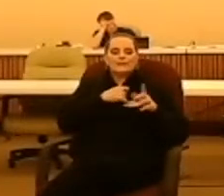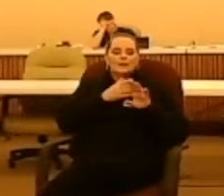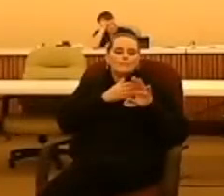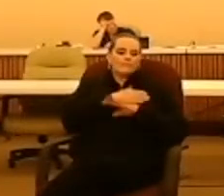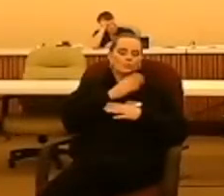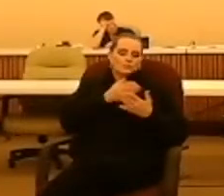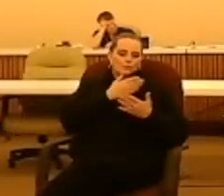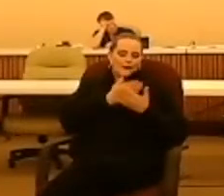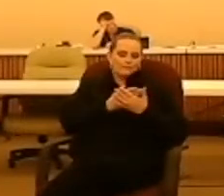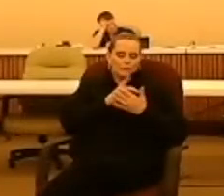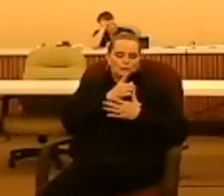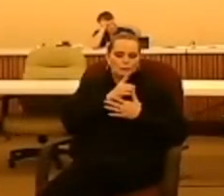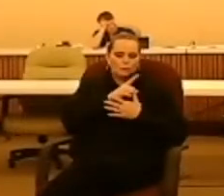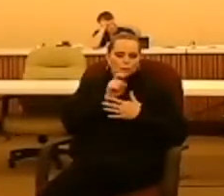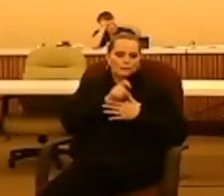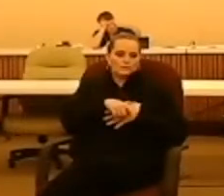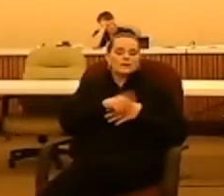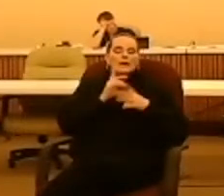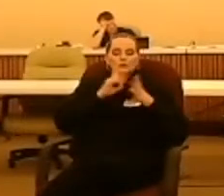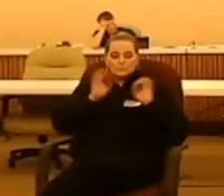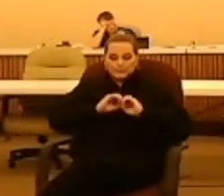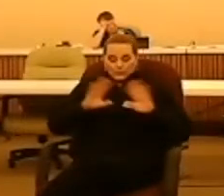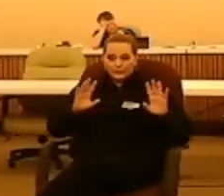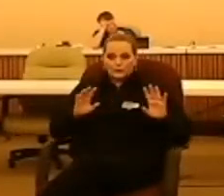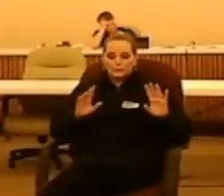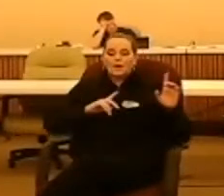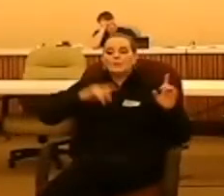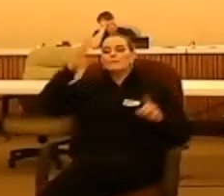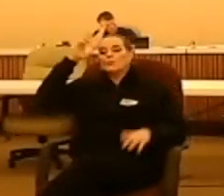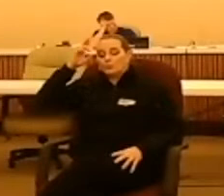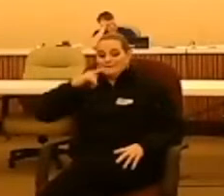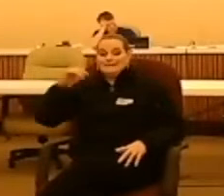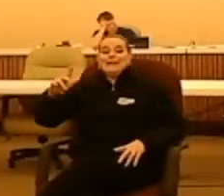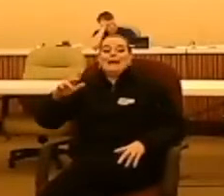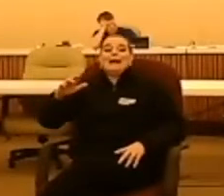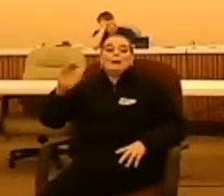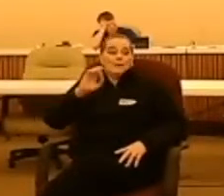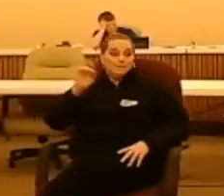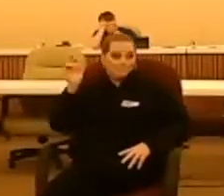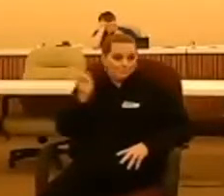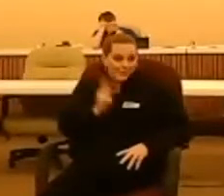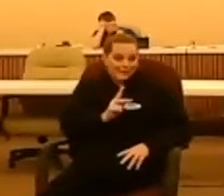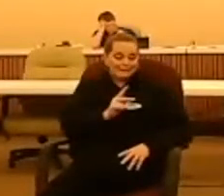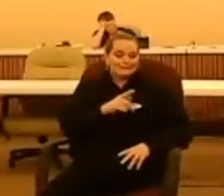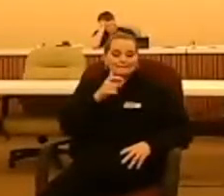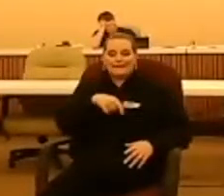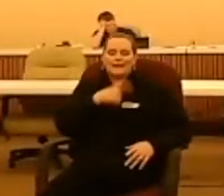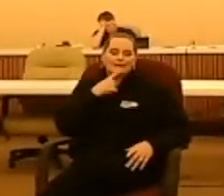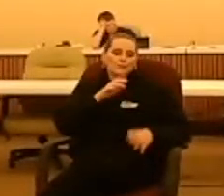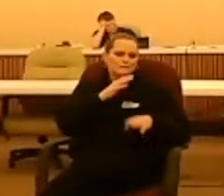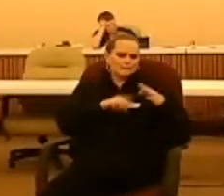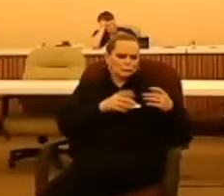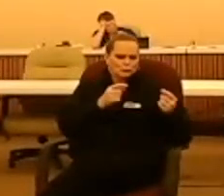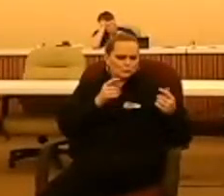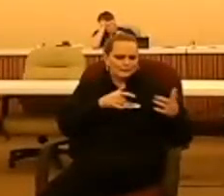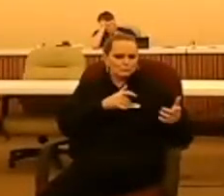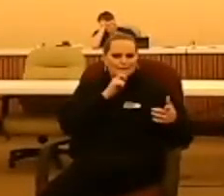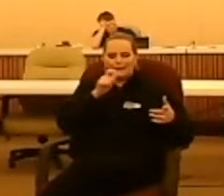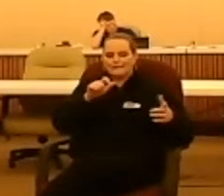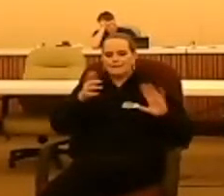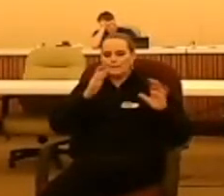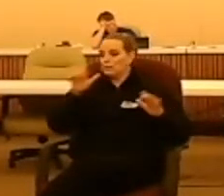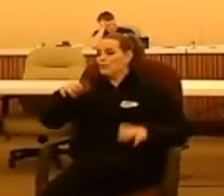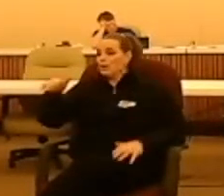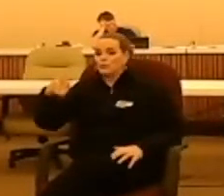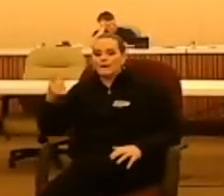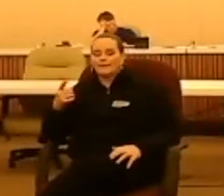to those questions, just to be clear, the reason I went back to, hey, look, it was simpler to do it this way rather than the other way is not